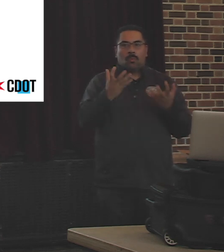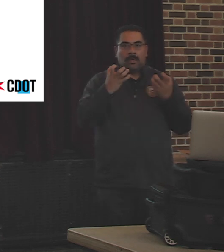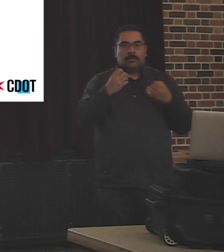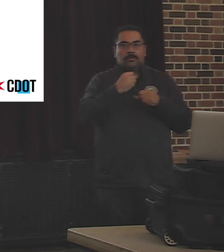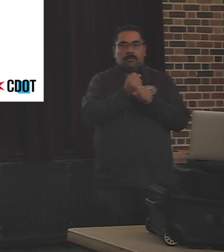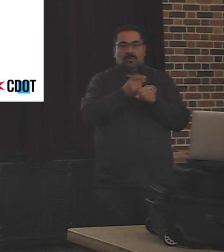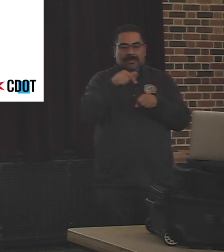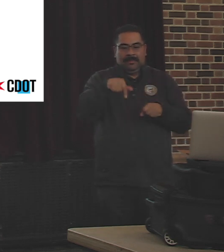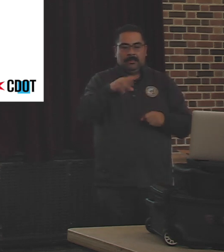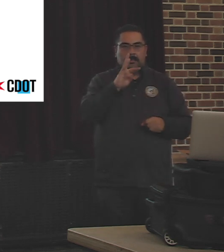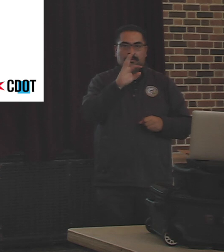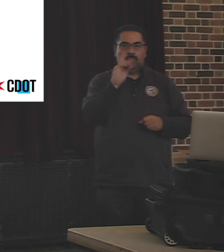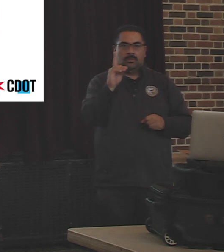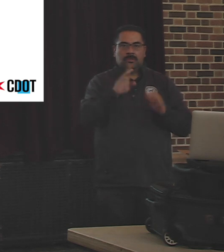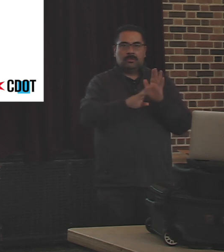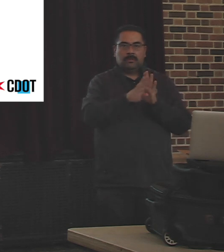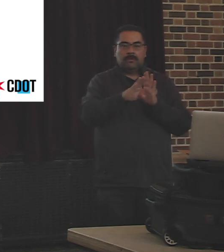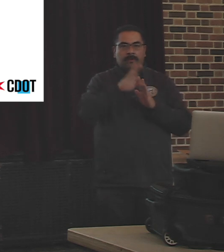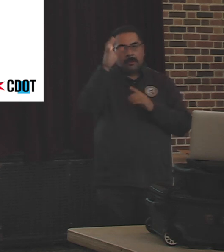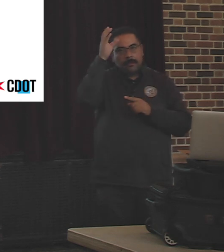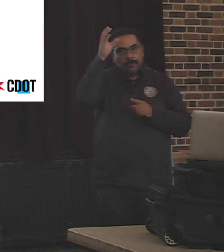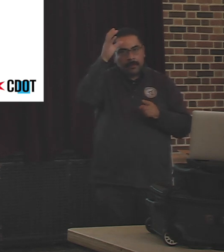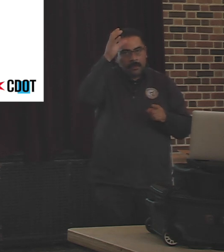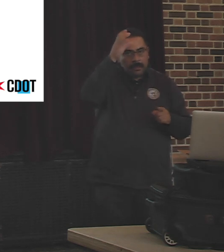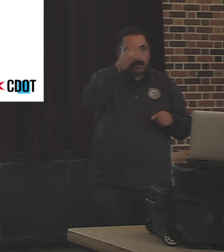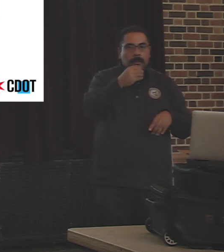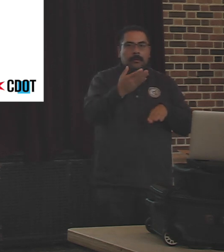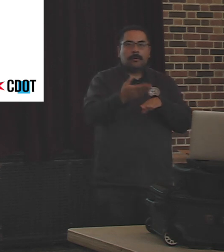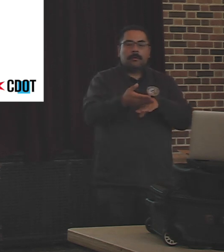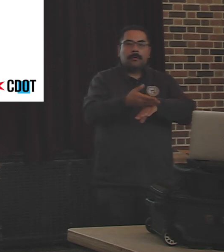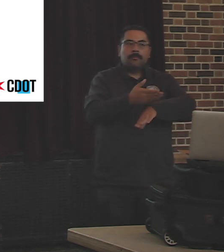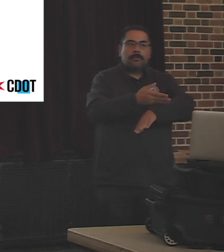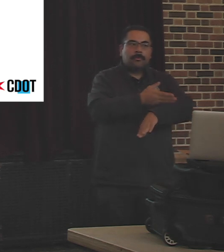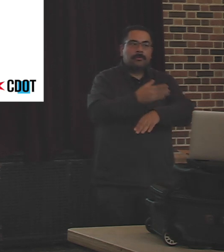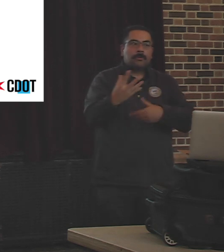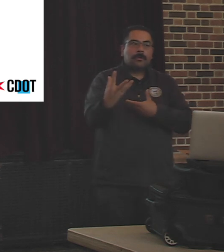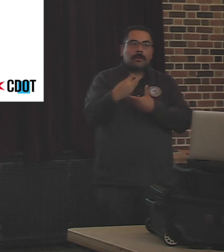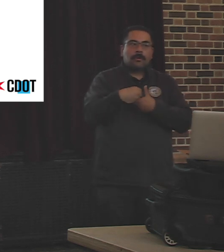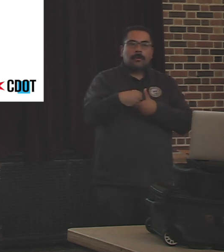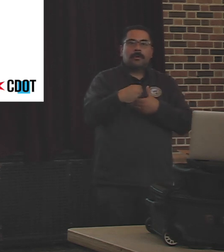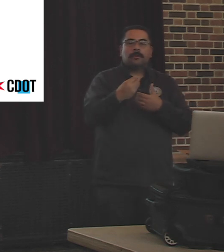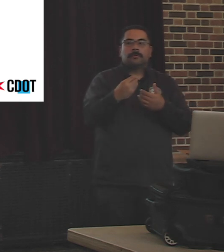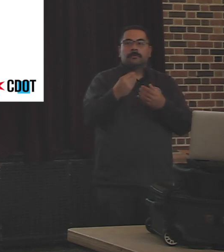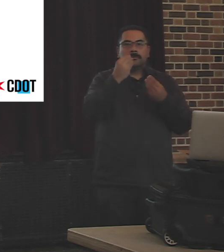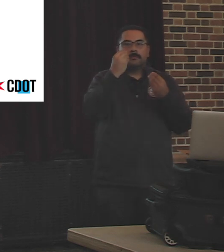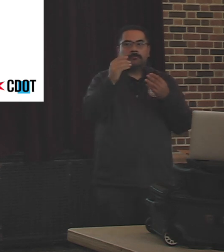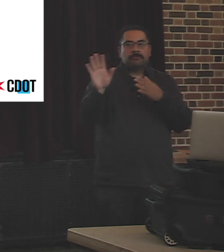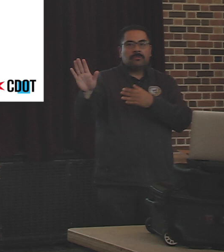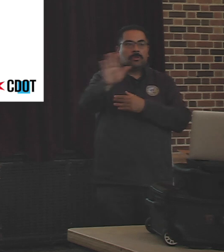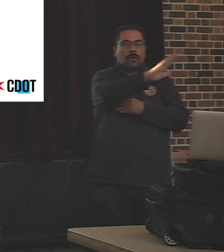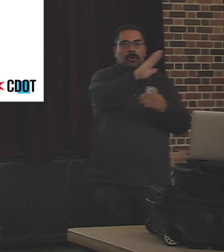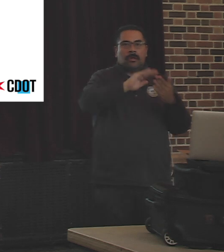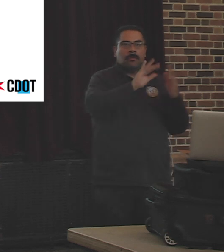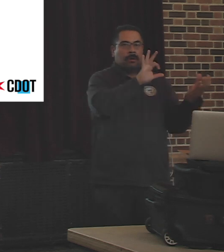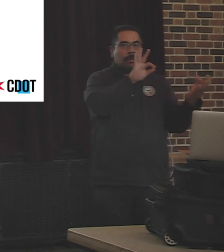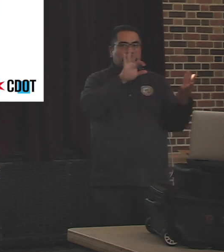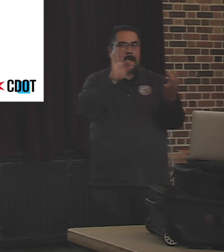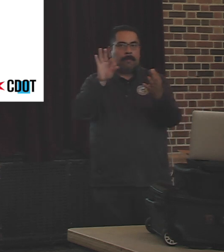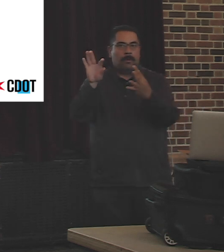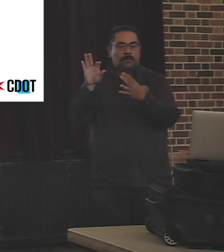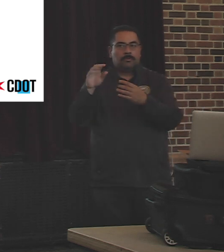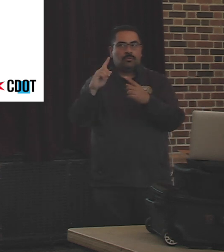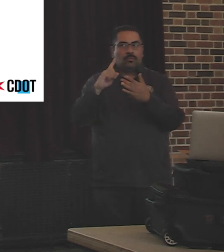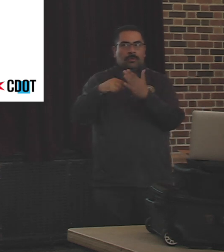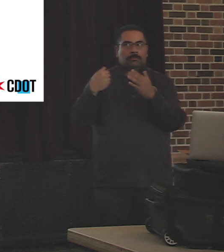work to develop the concepts and improvements and incorporating the input from the community on what they know to